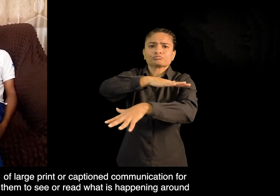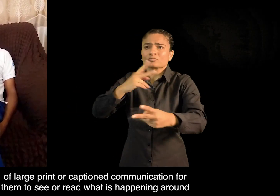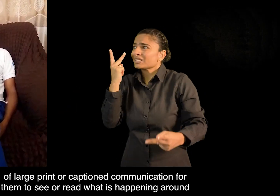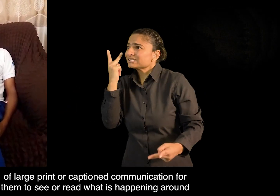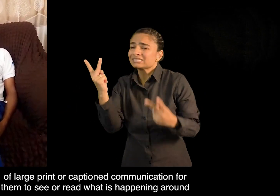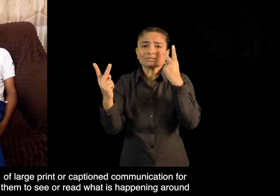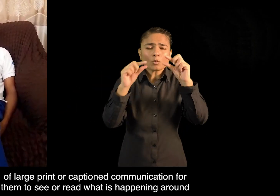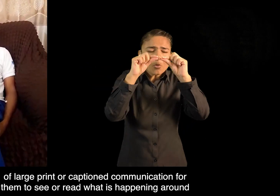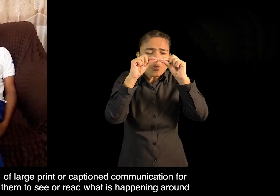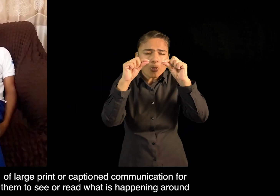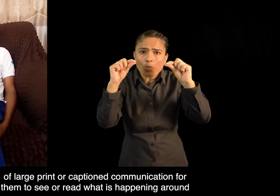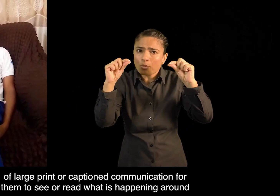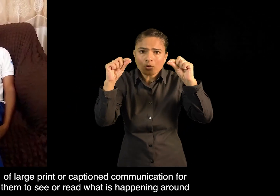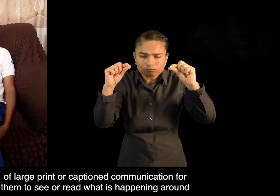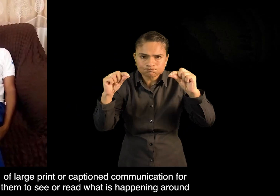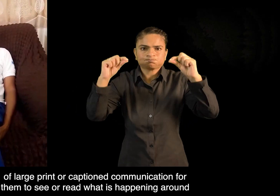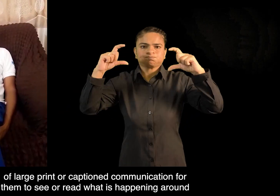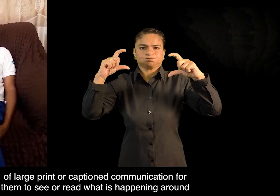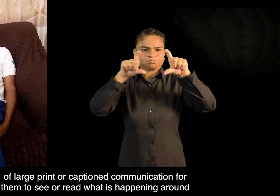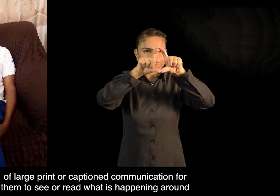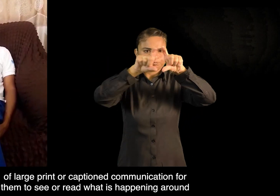communication for them